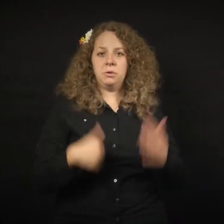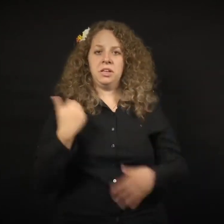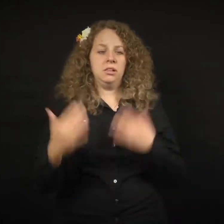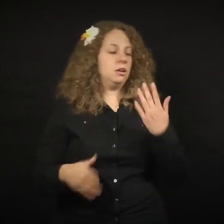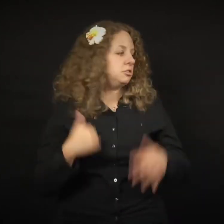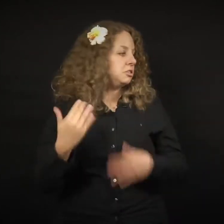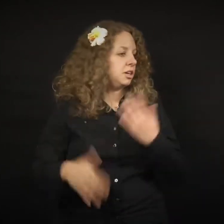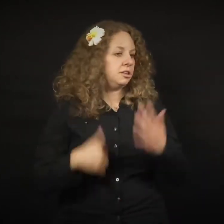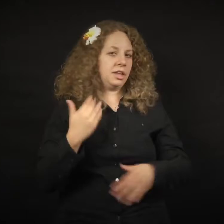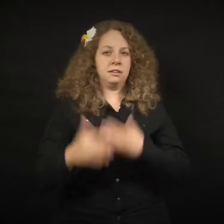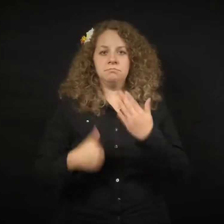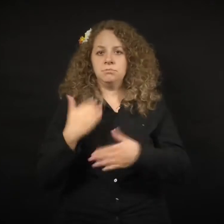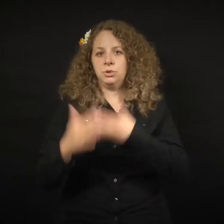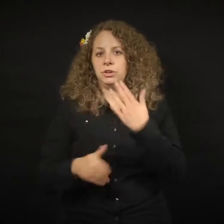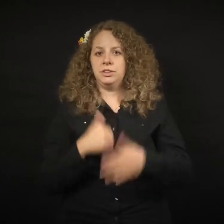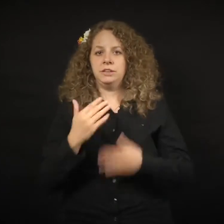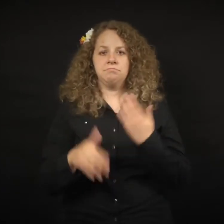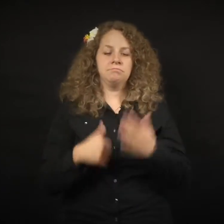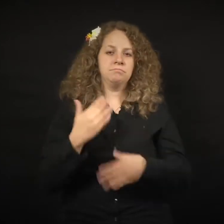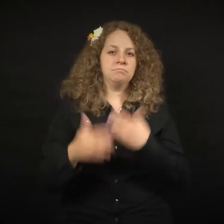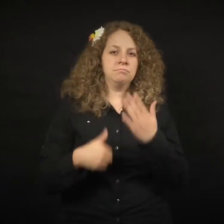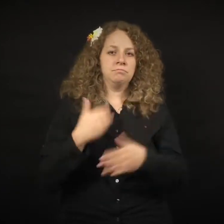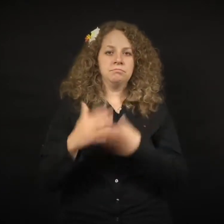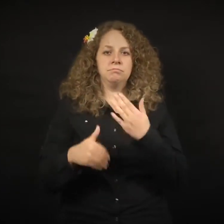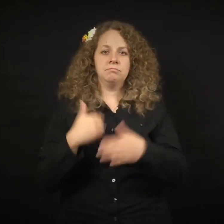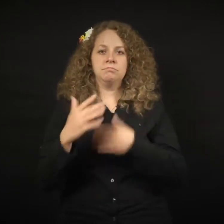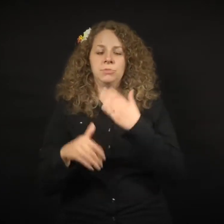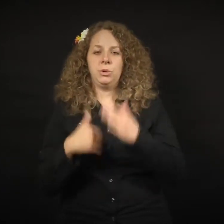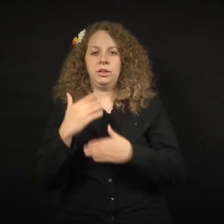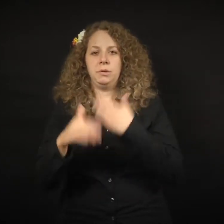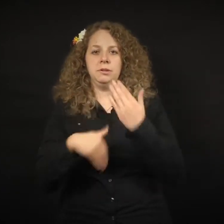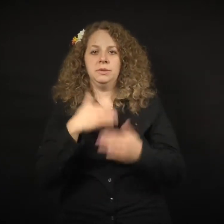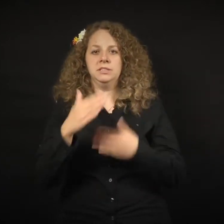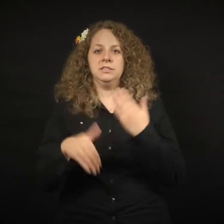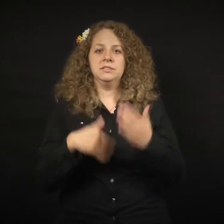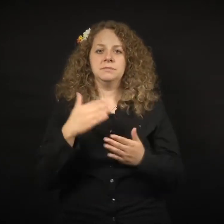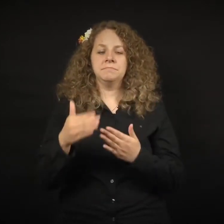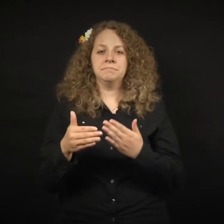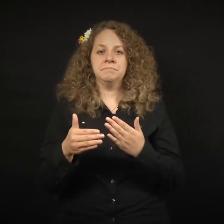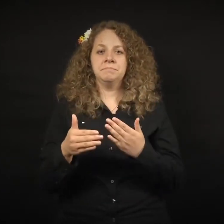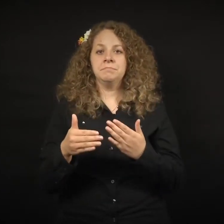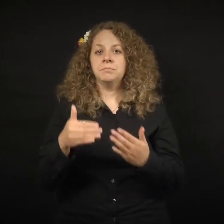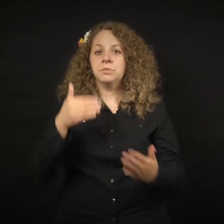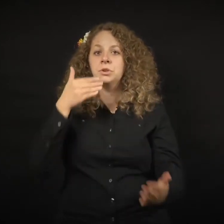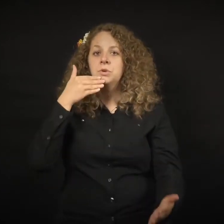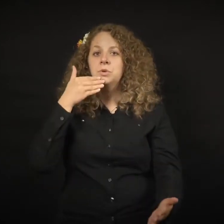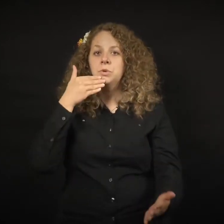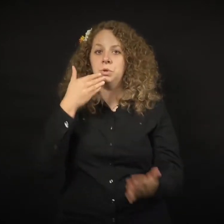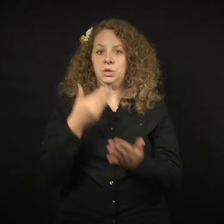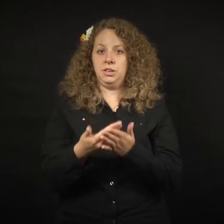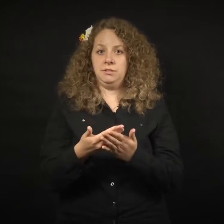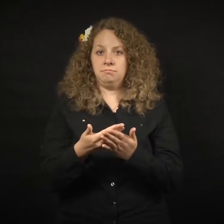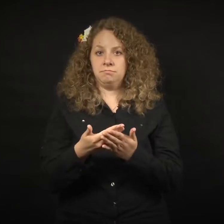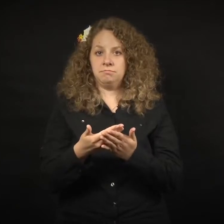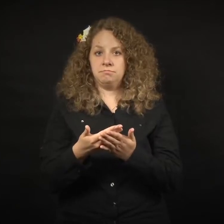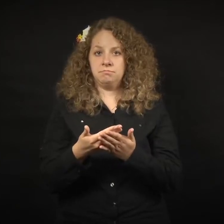Going along, just kind of like doing your thing. Going about your business. Good.